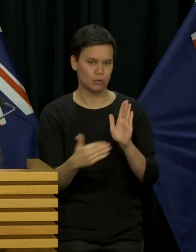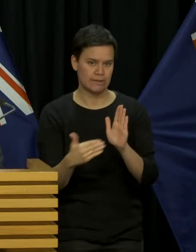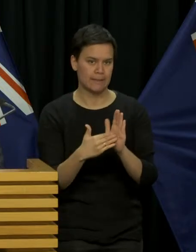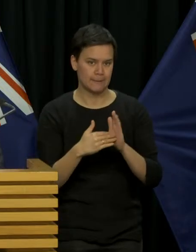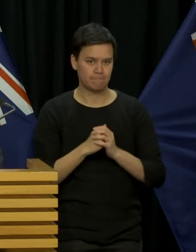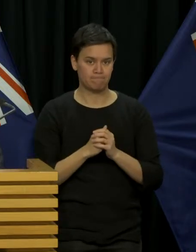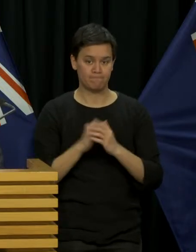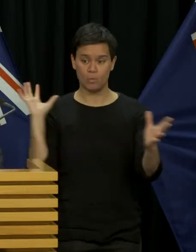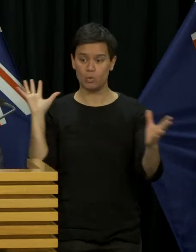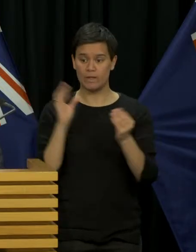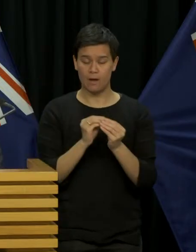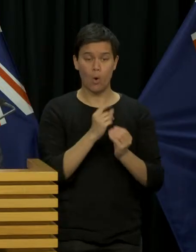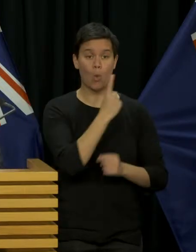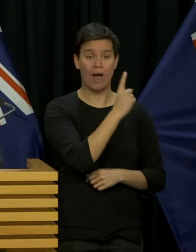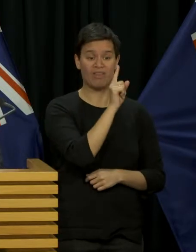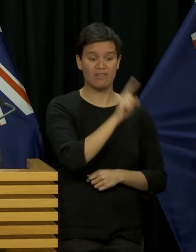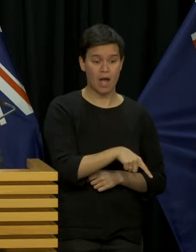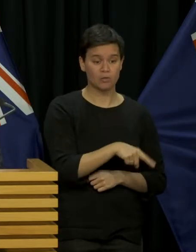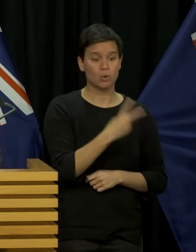now